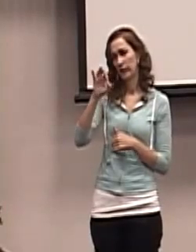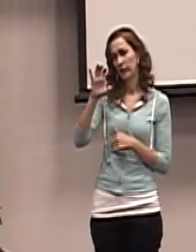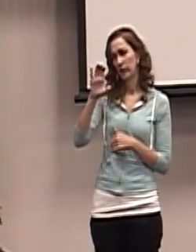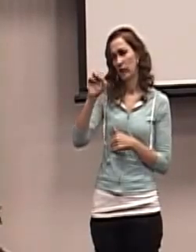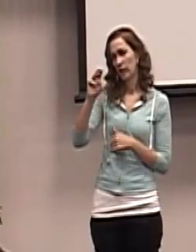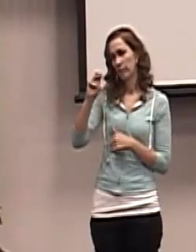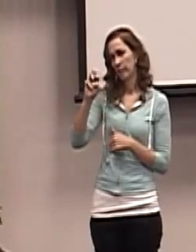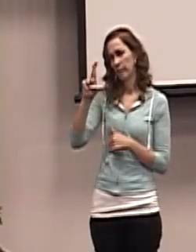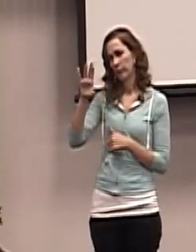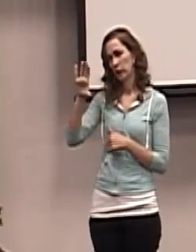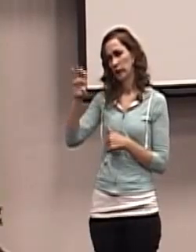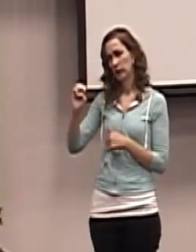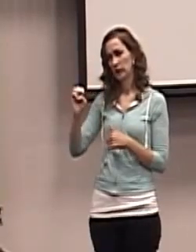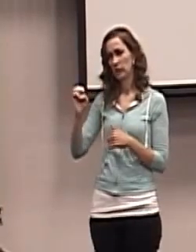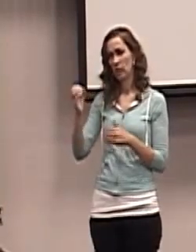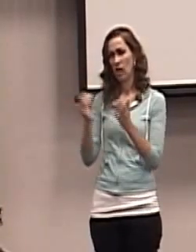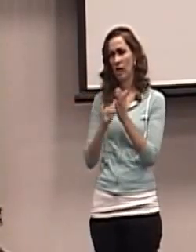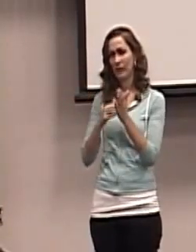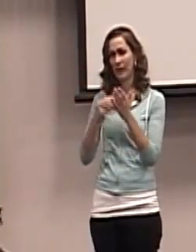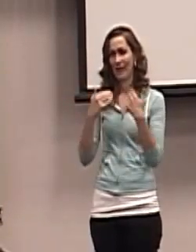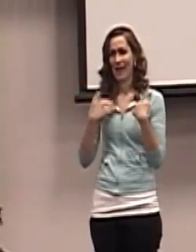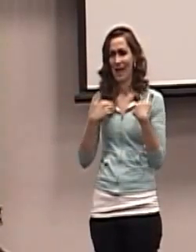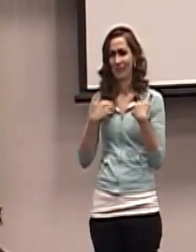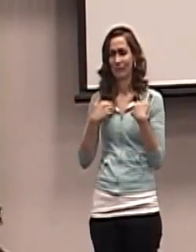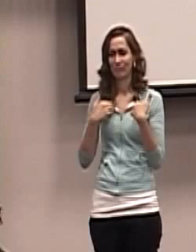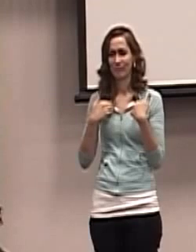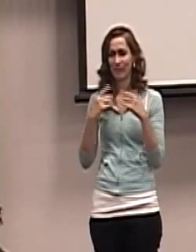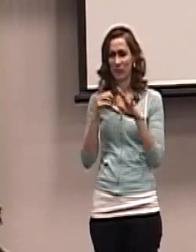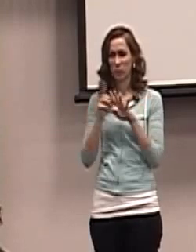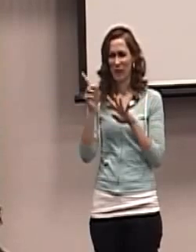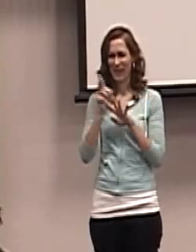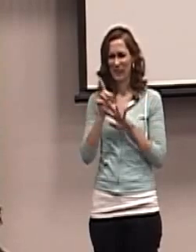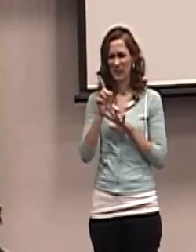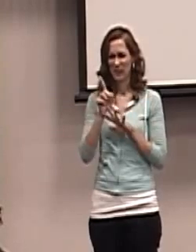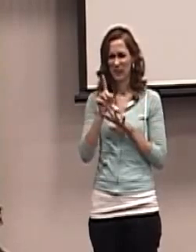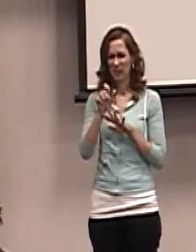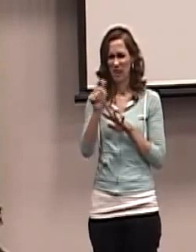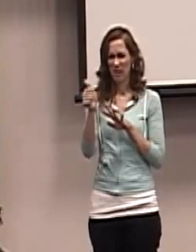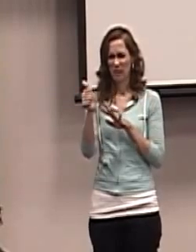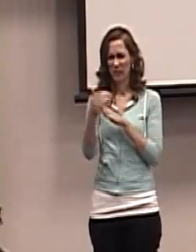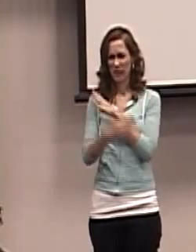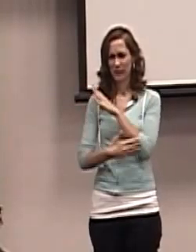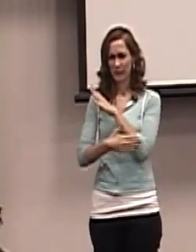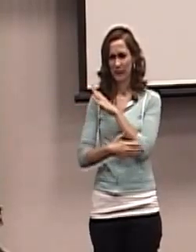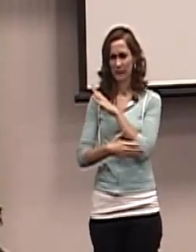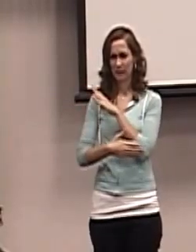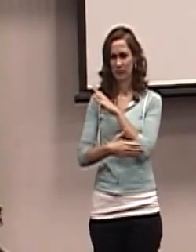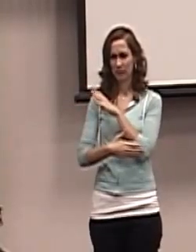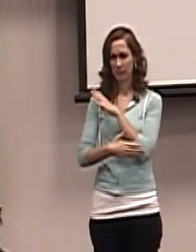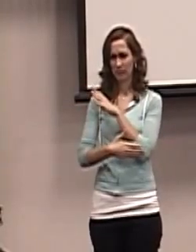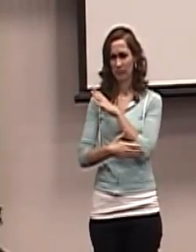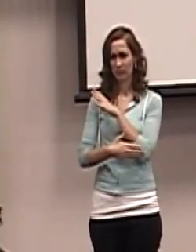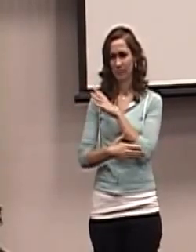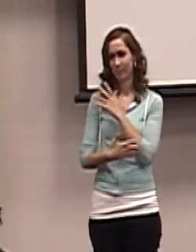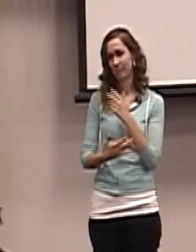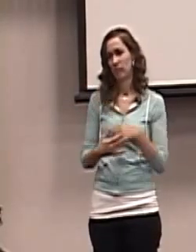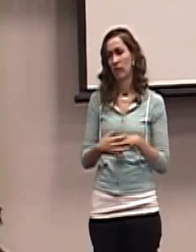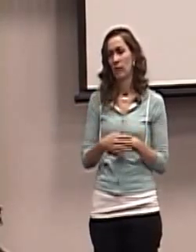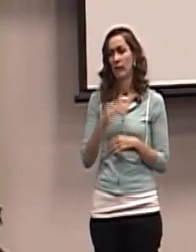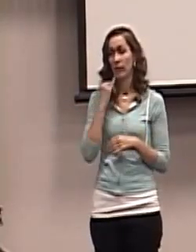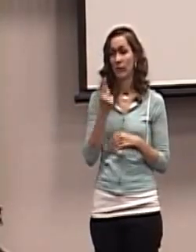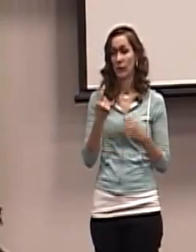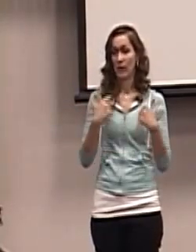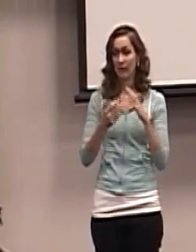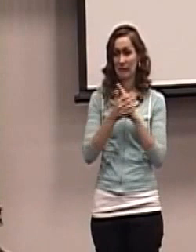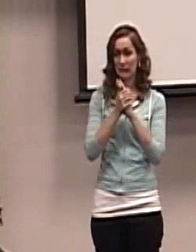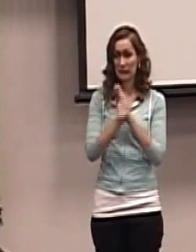develop international activities. If you are skilled in agriculture, there's probably a role for you, because